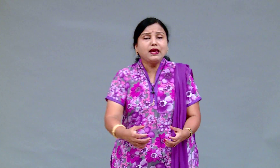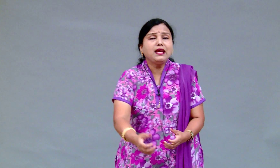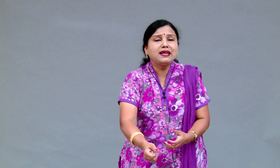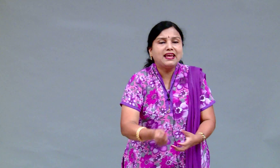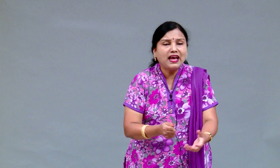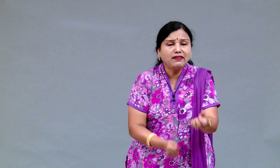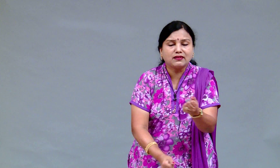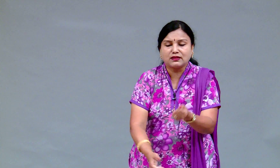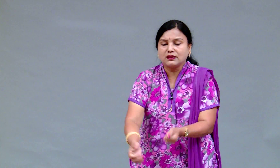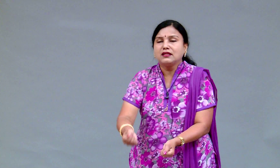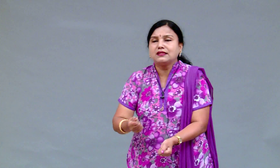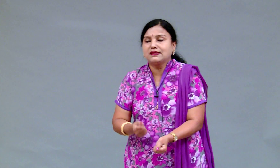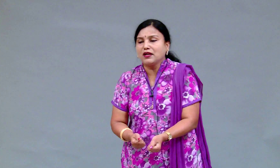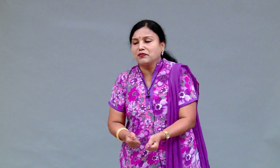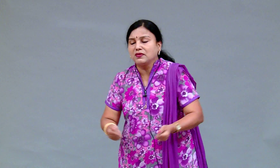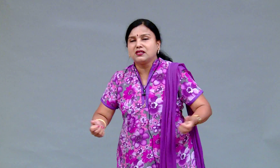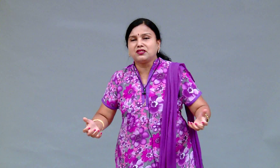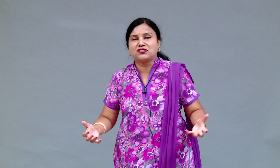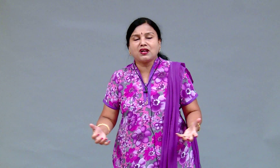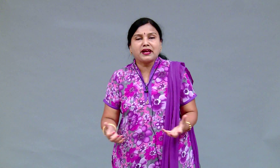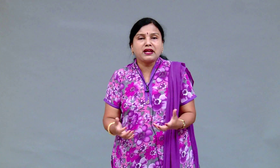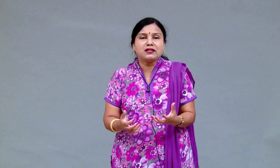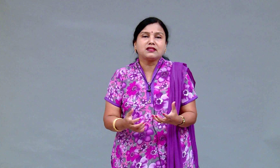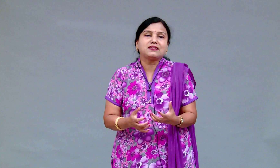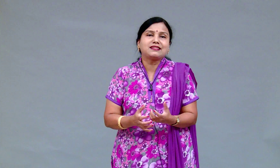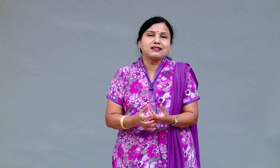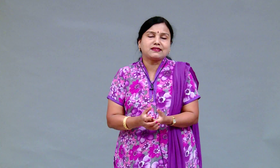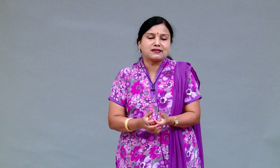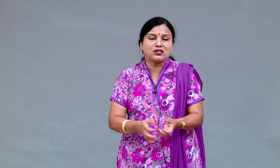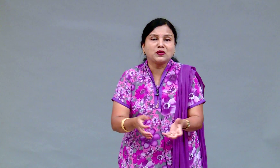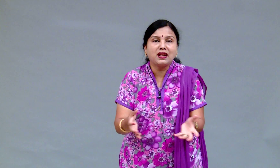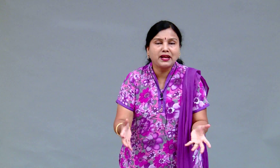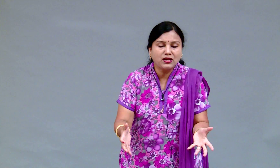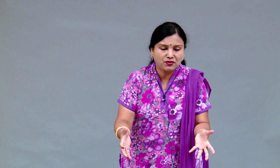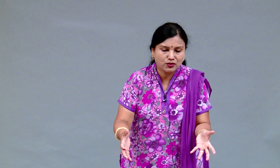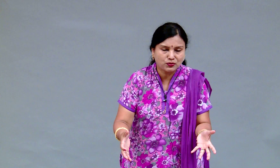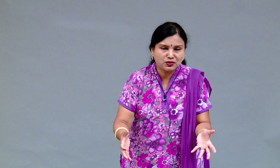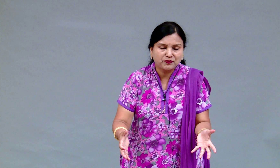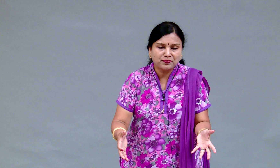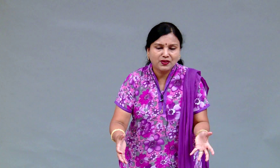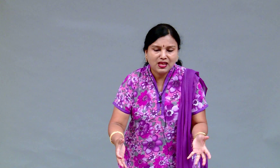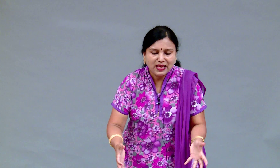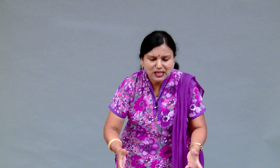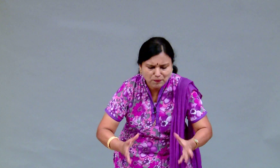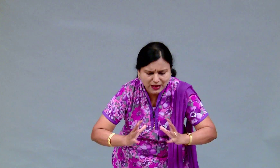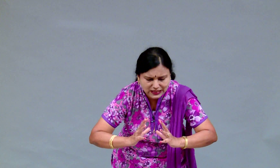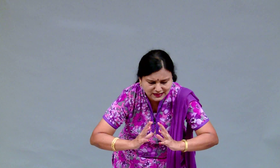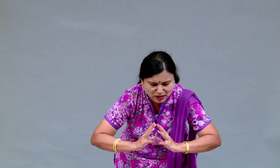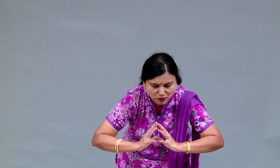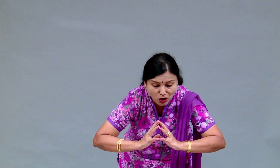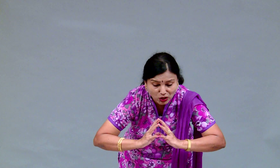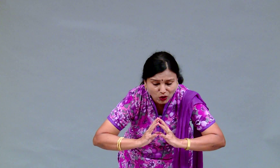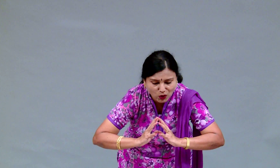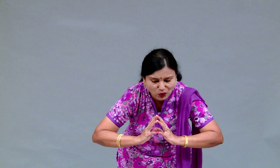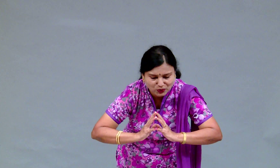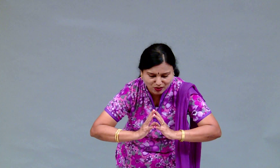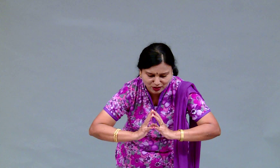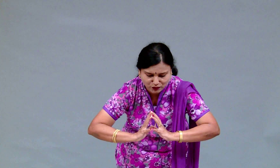he gathered some dried sticks that were lying around. He placed them on a cone on the